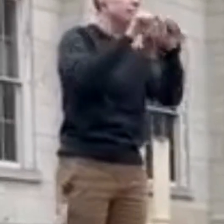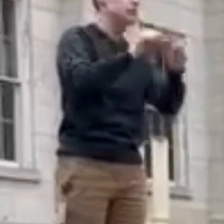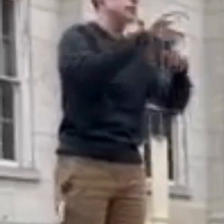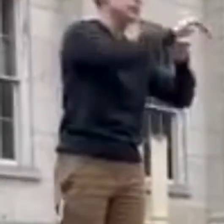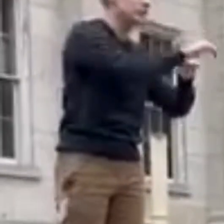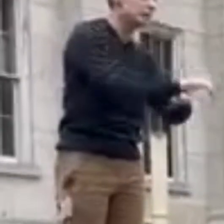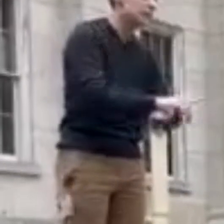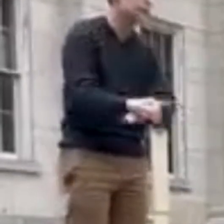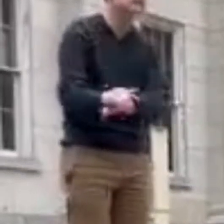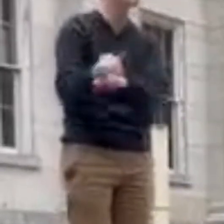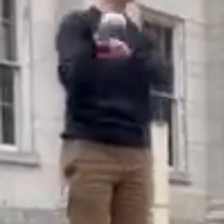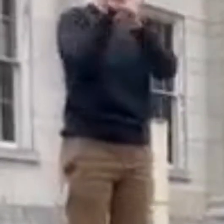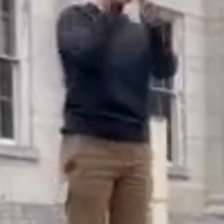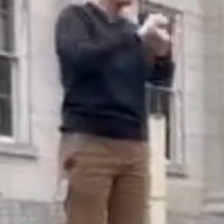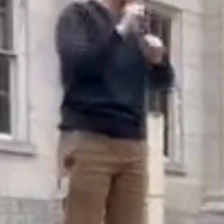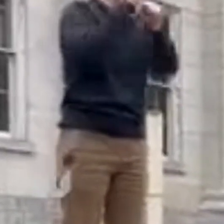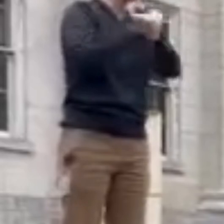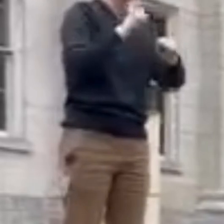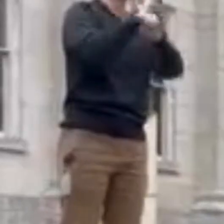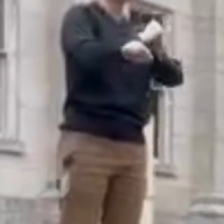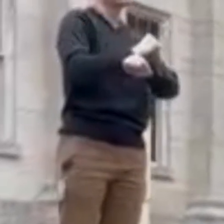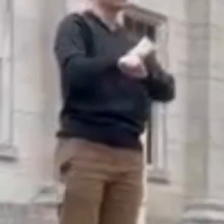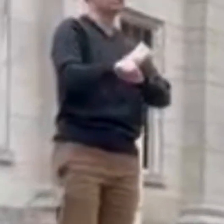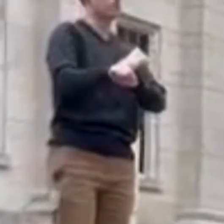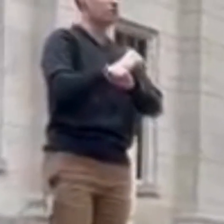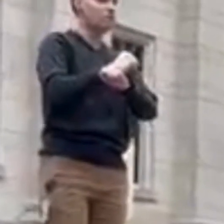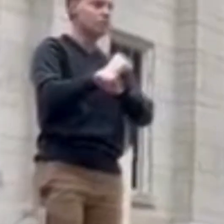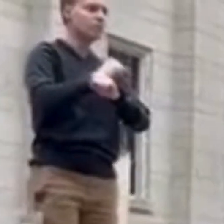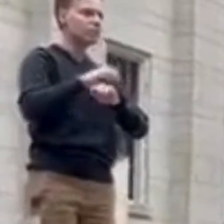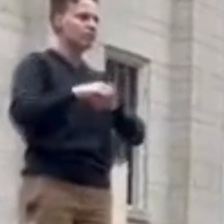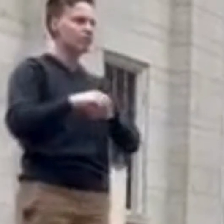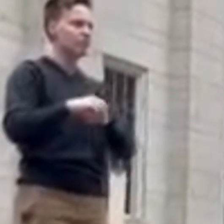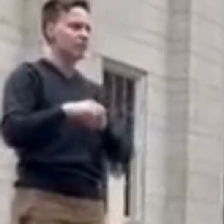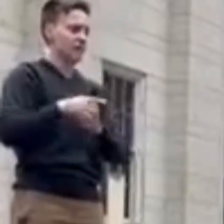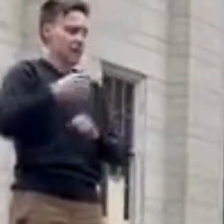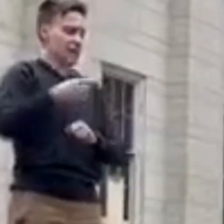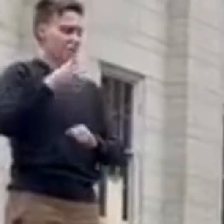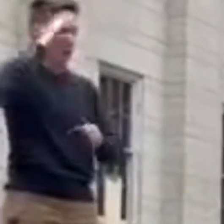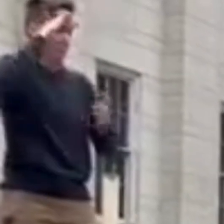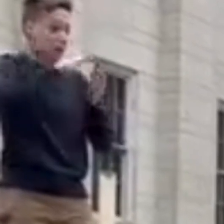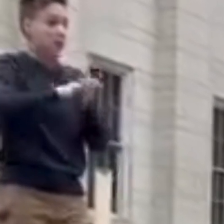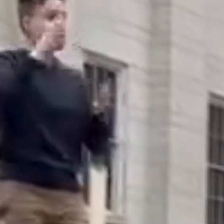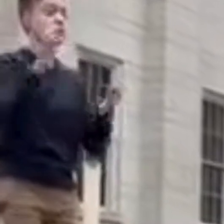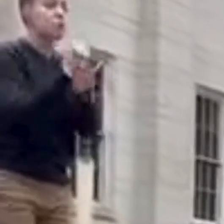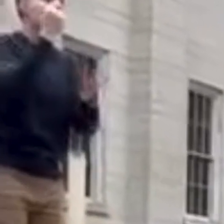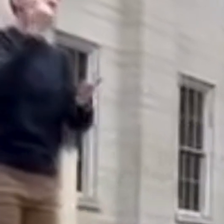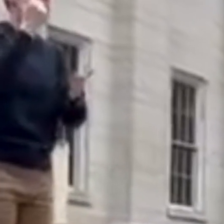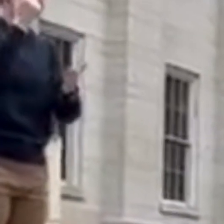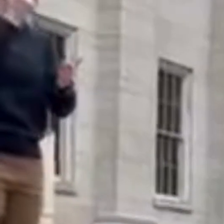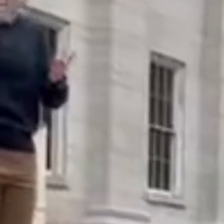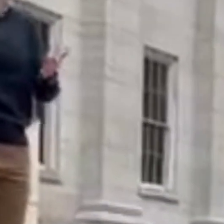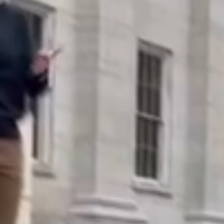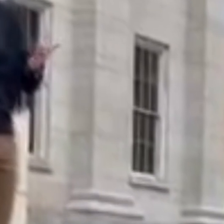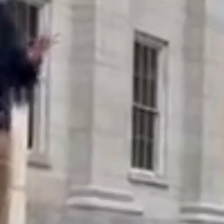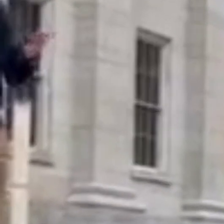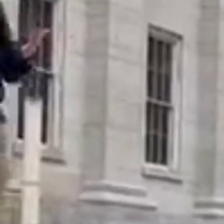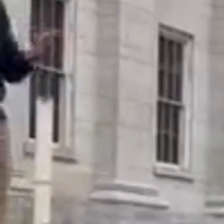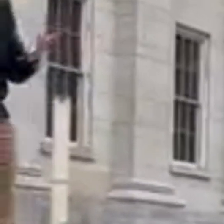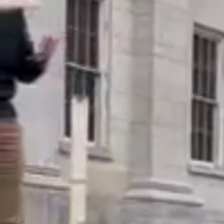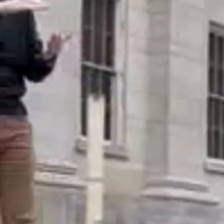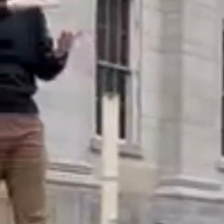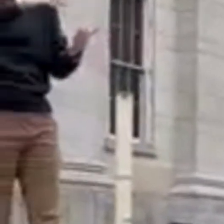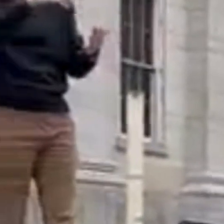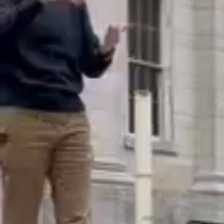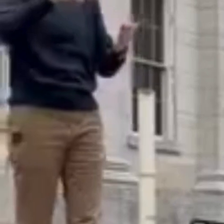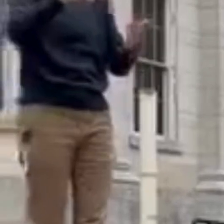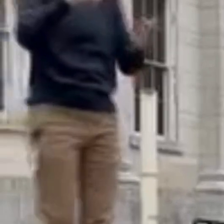They had no reason to believe they would win. They were taking on a battle that was